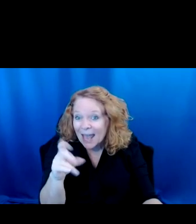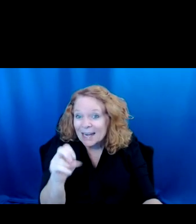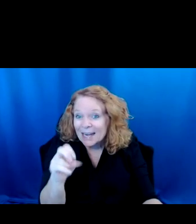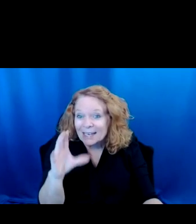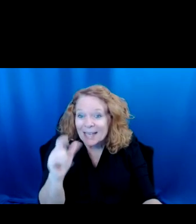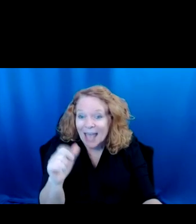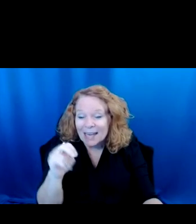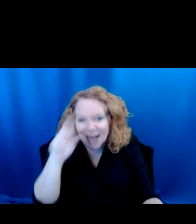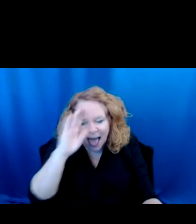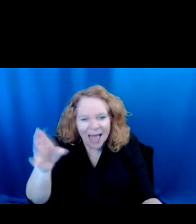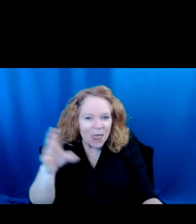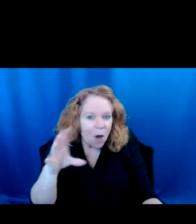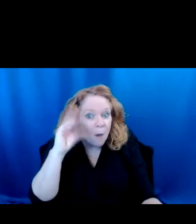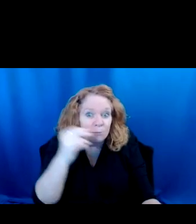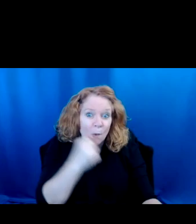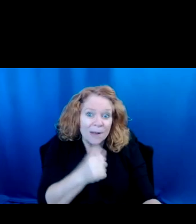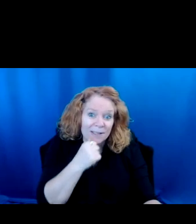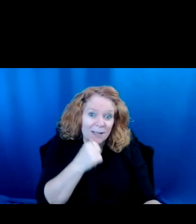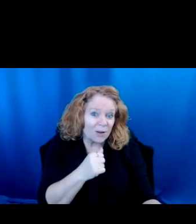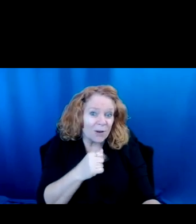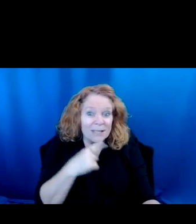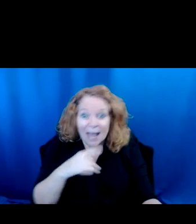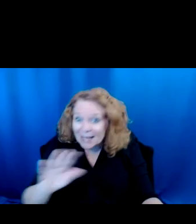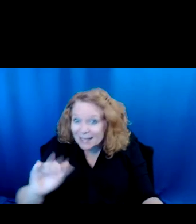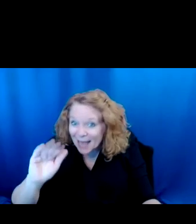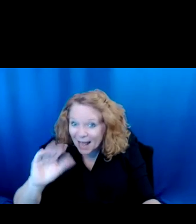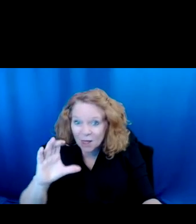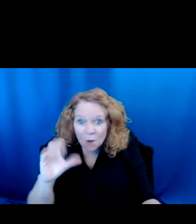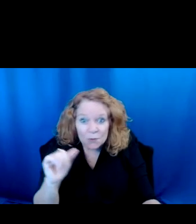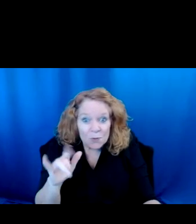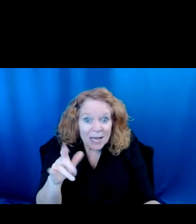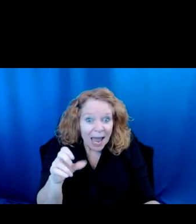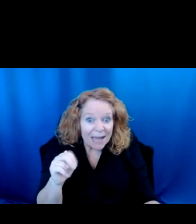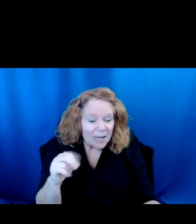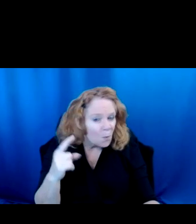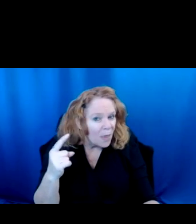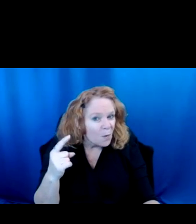hello, Caden. Boys and girls, say hello to Caden with a